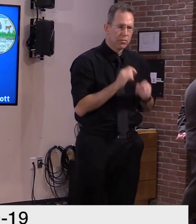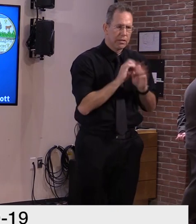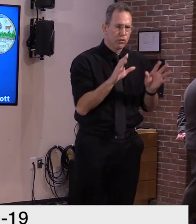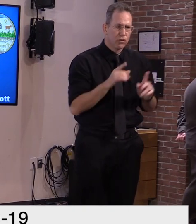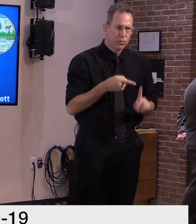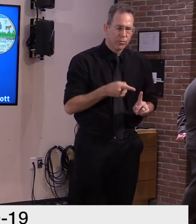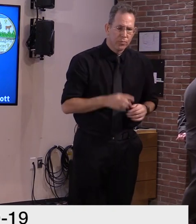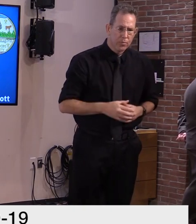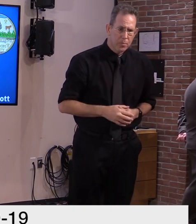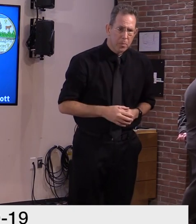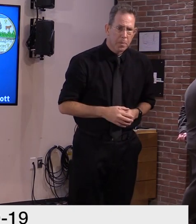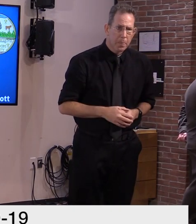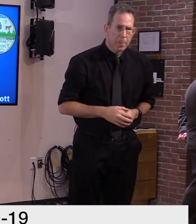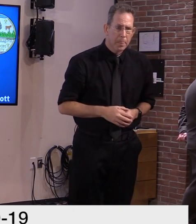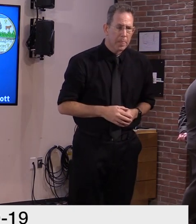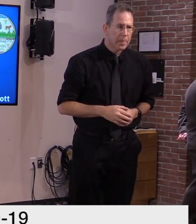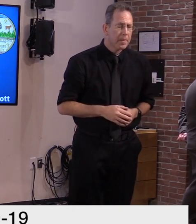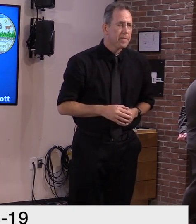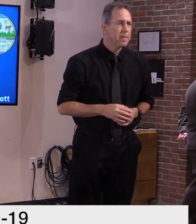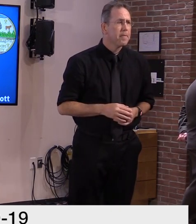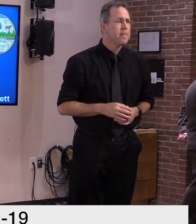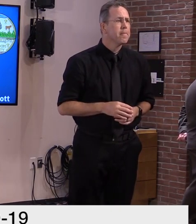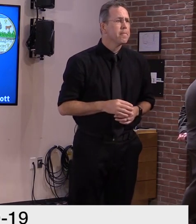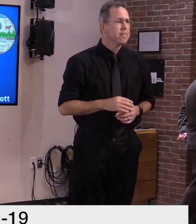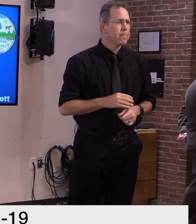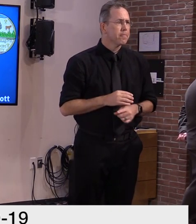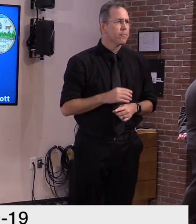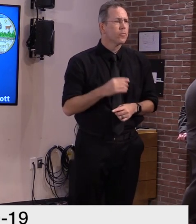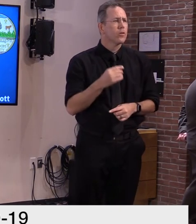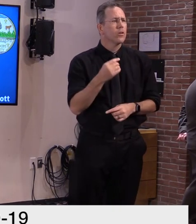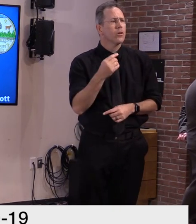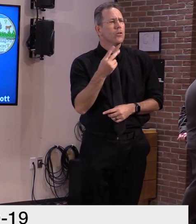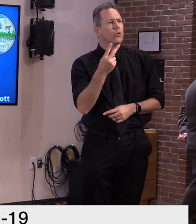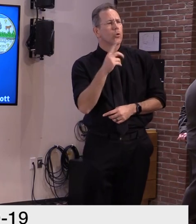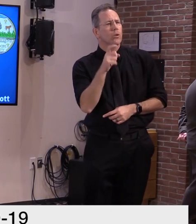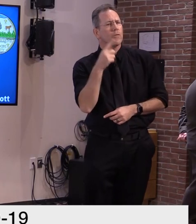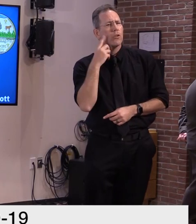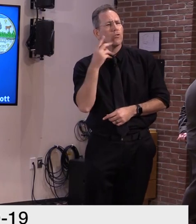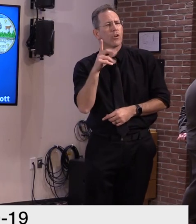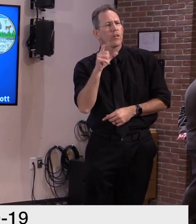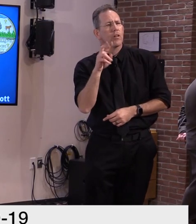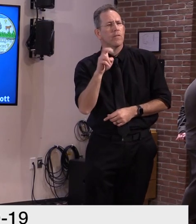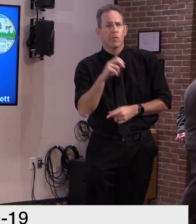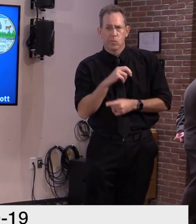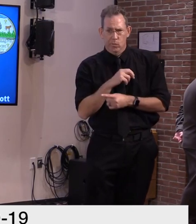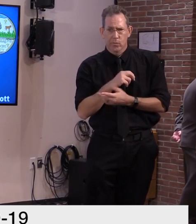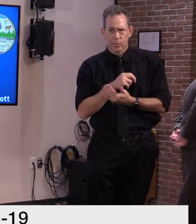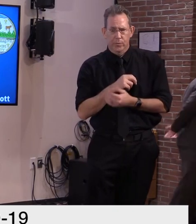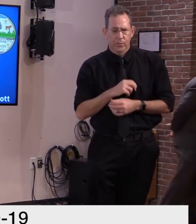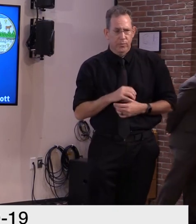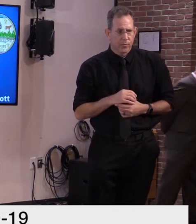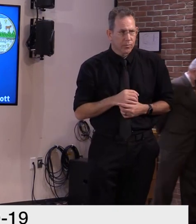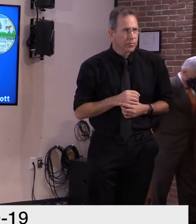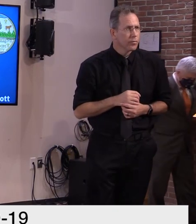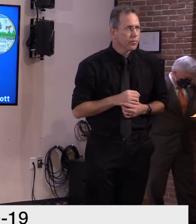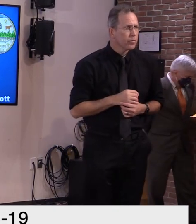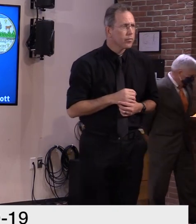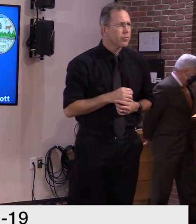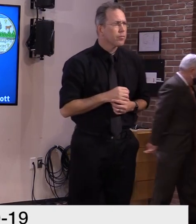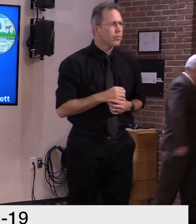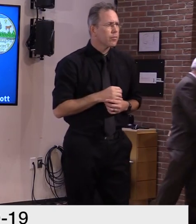Okay, and then a couple of questions for Dr. Levine. Heading into cold season, and I